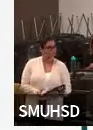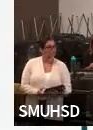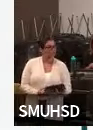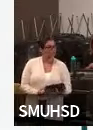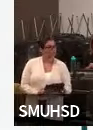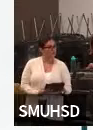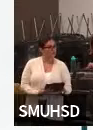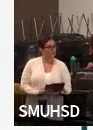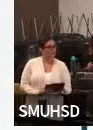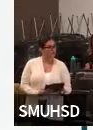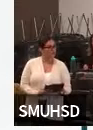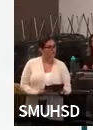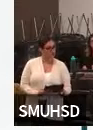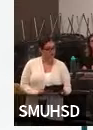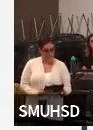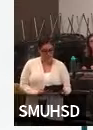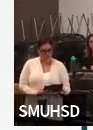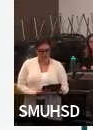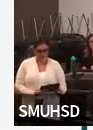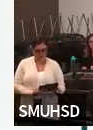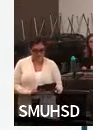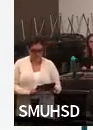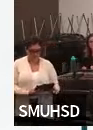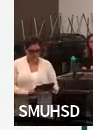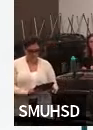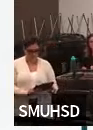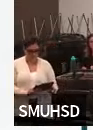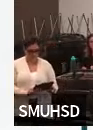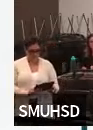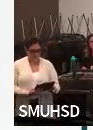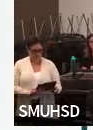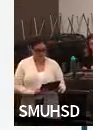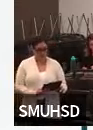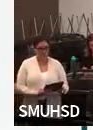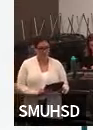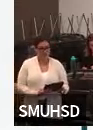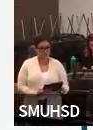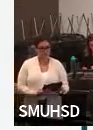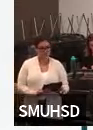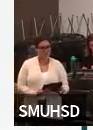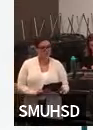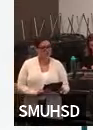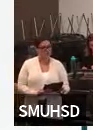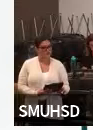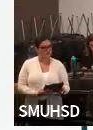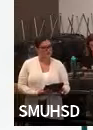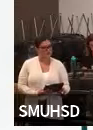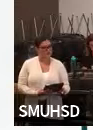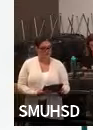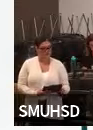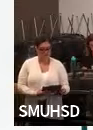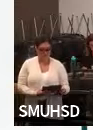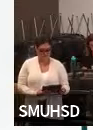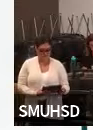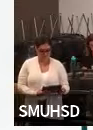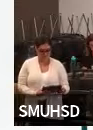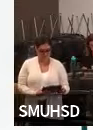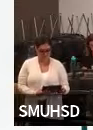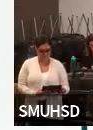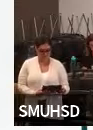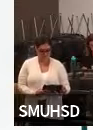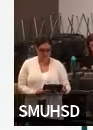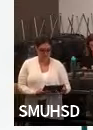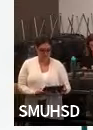Now, once they come to school, we might have to interact with them regarding crisis intervention, right? Because when we conduct these home visits,